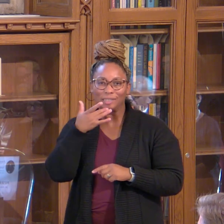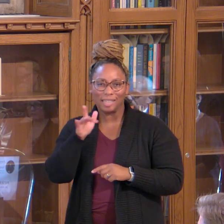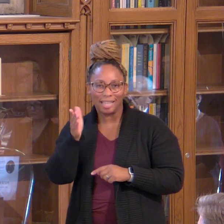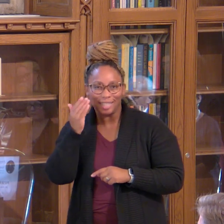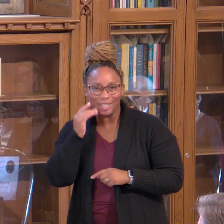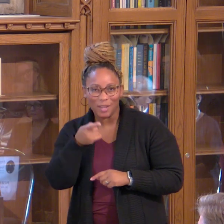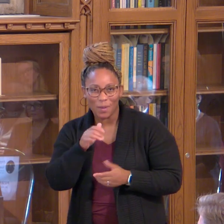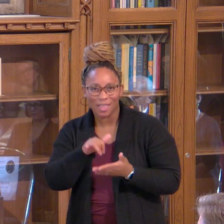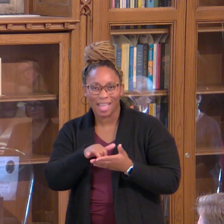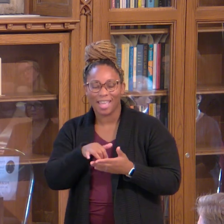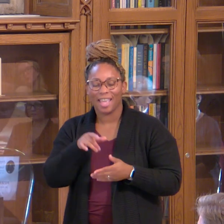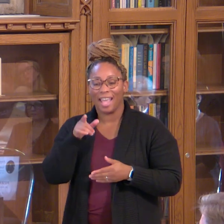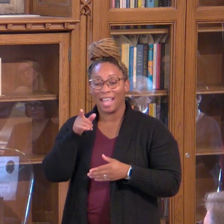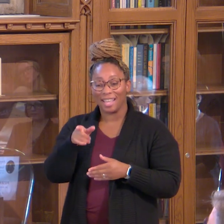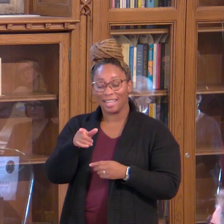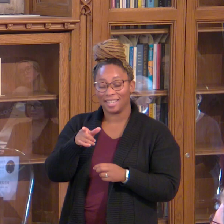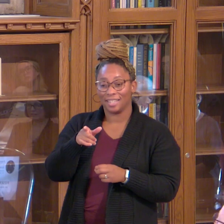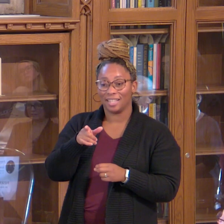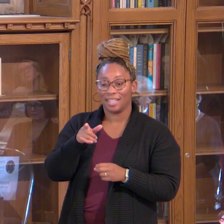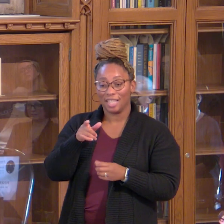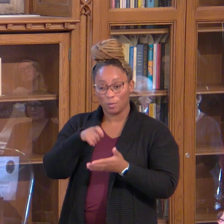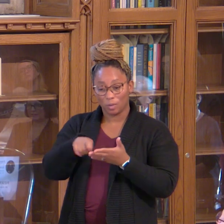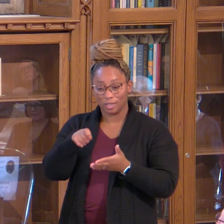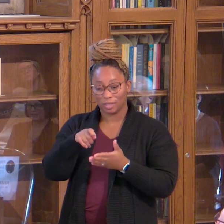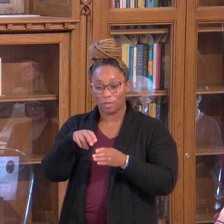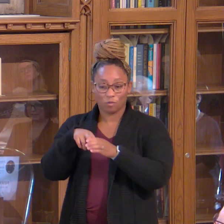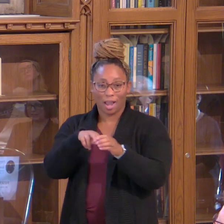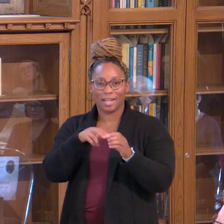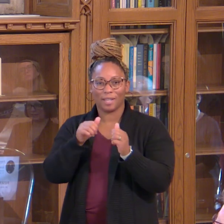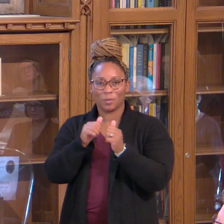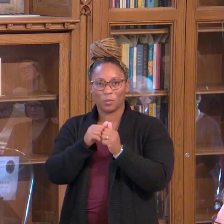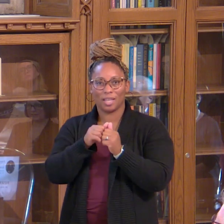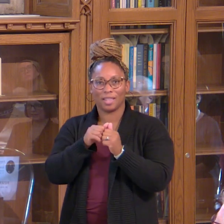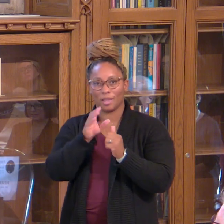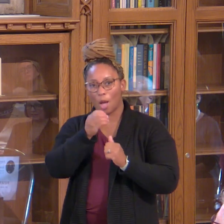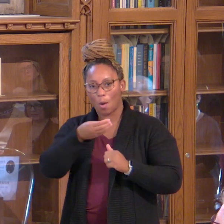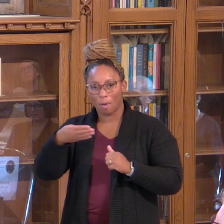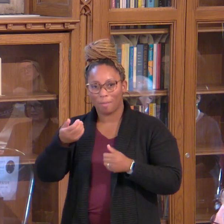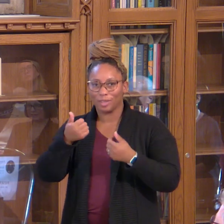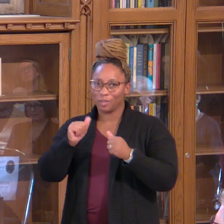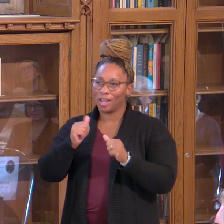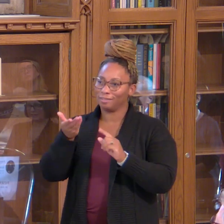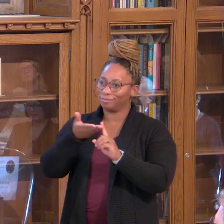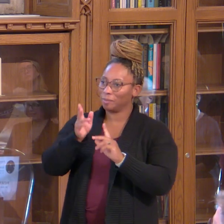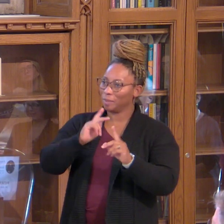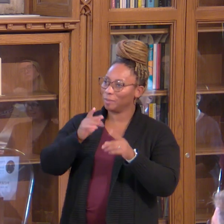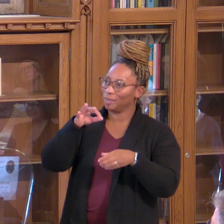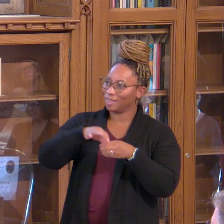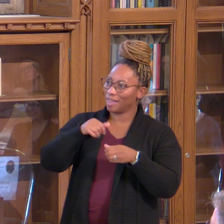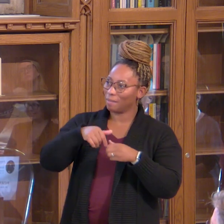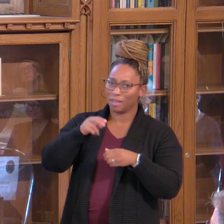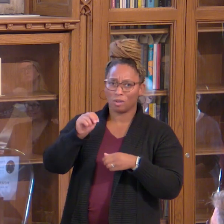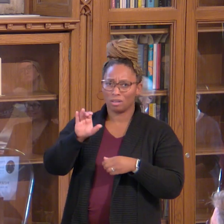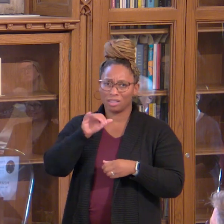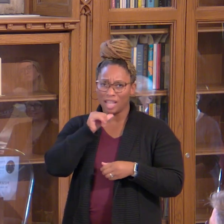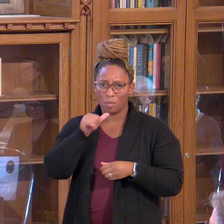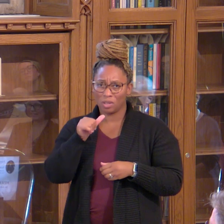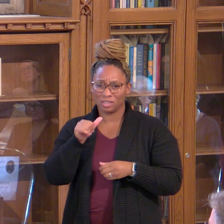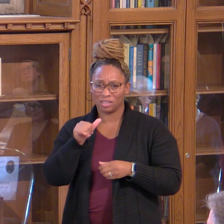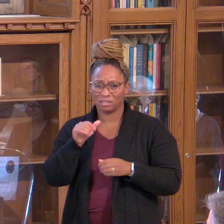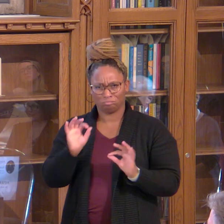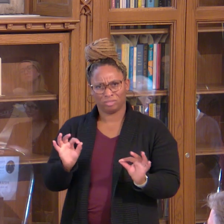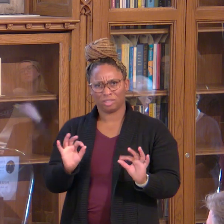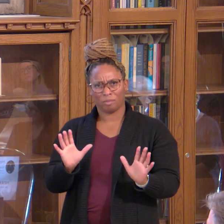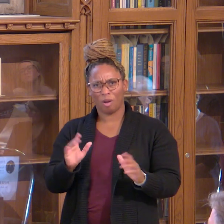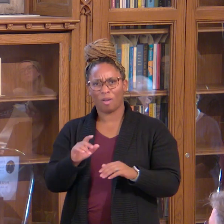that and in fact John hope Franklin was riding around with Barack Obama trying to get him elected in North Carolina which was no small thing